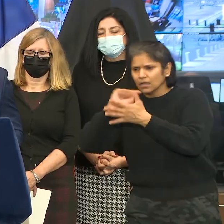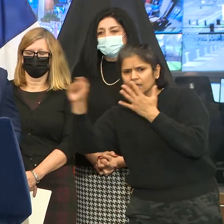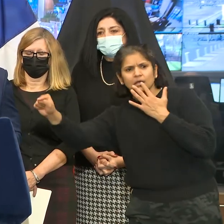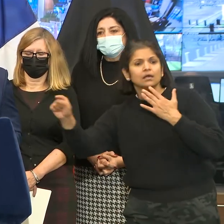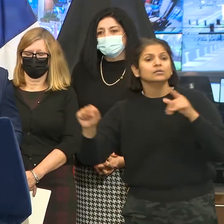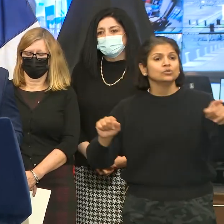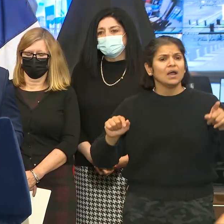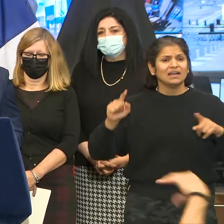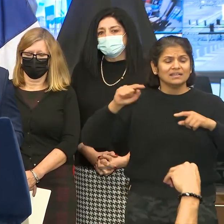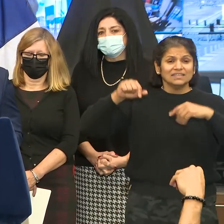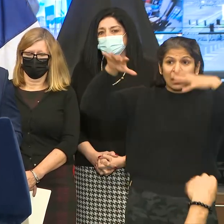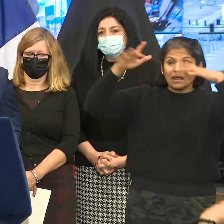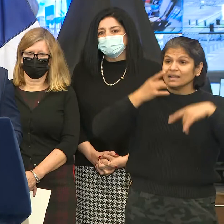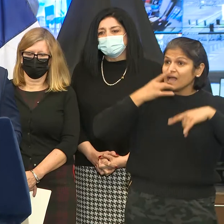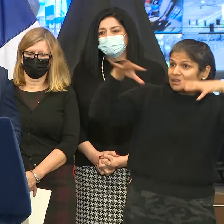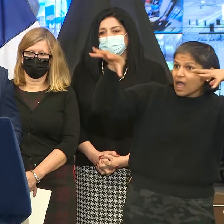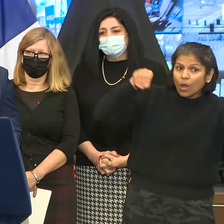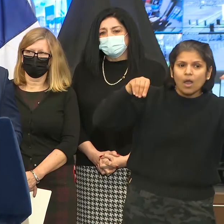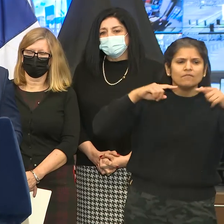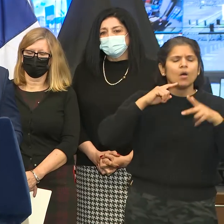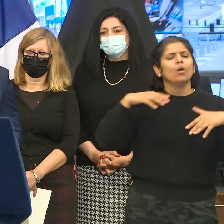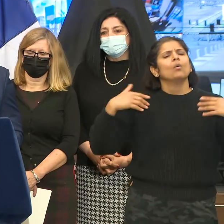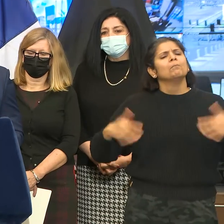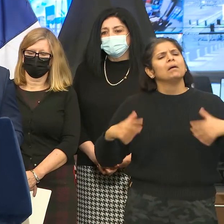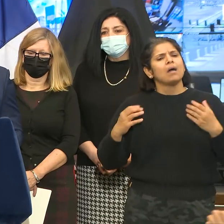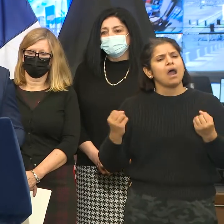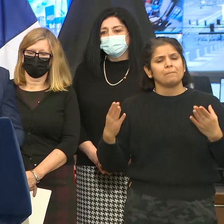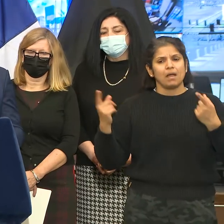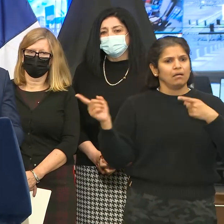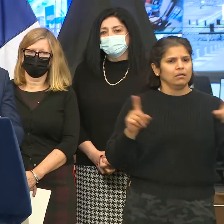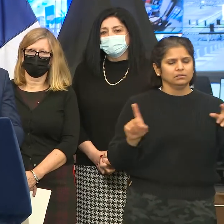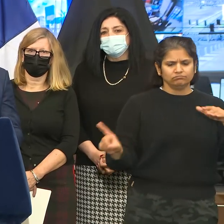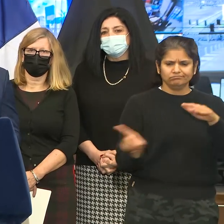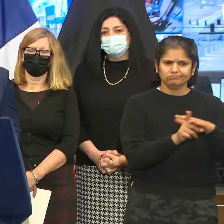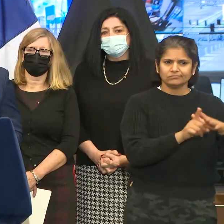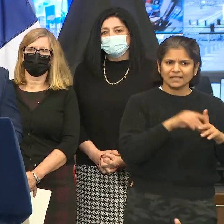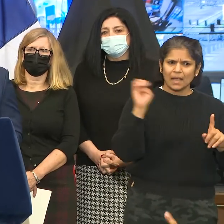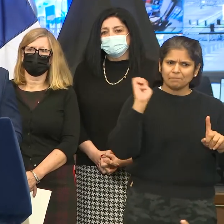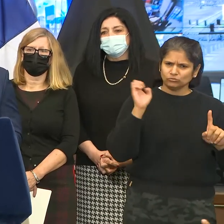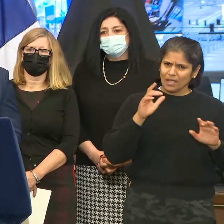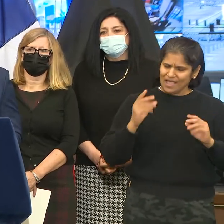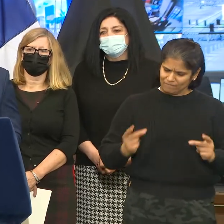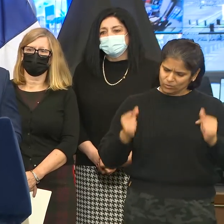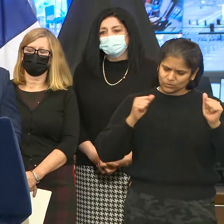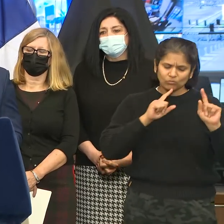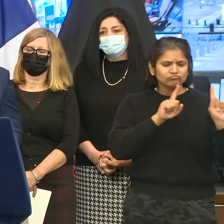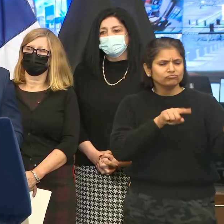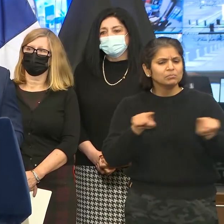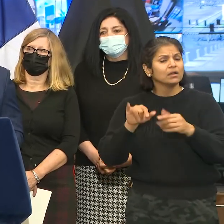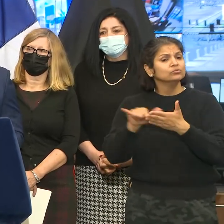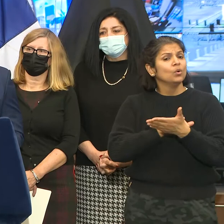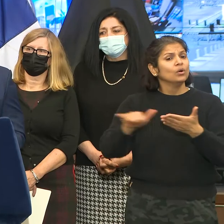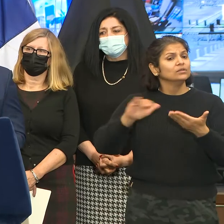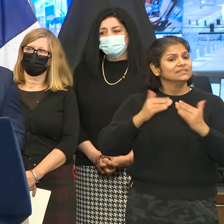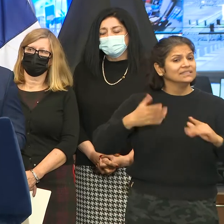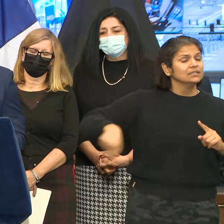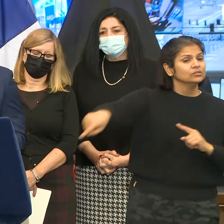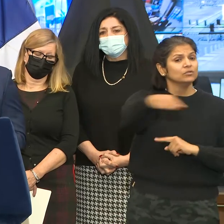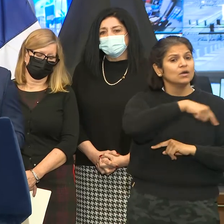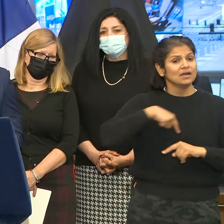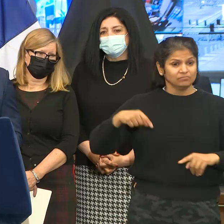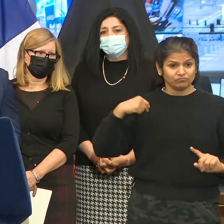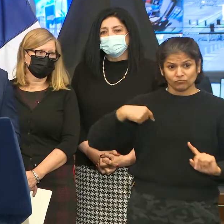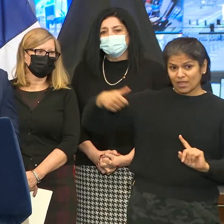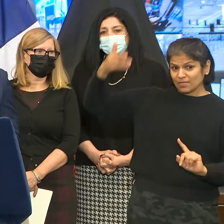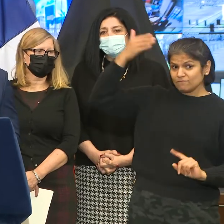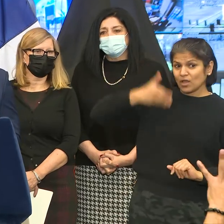of the emergencies that New York respond to. We see what happens in front of the scene. Well, look at